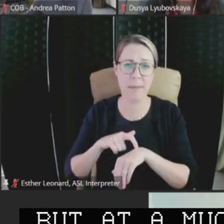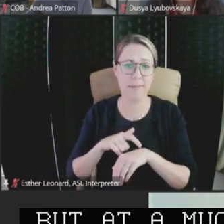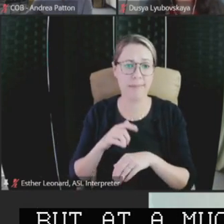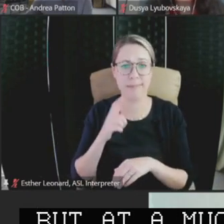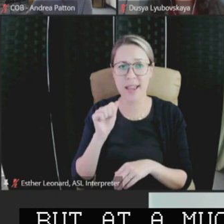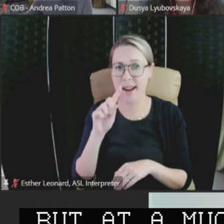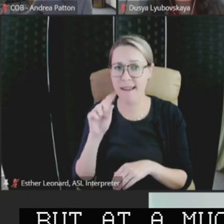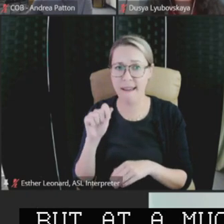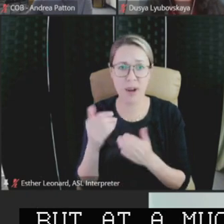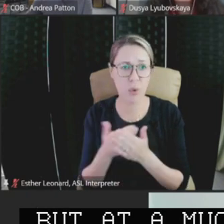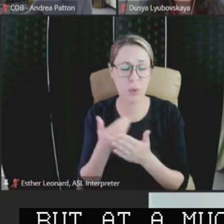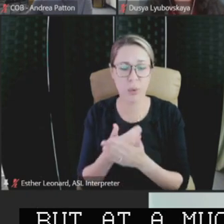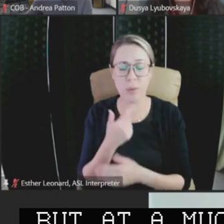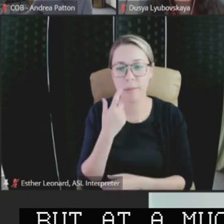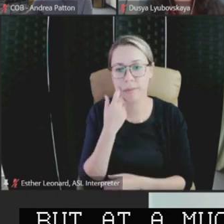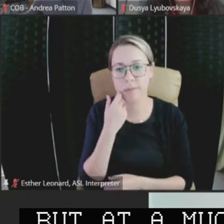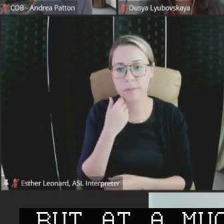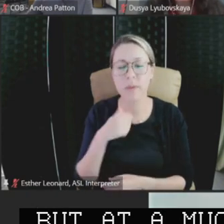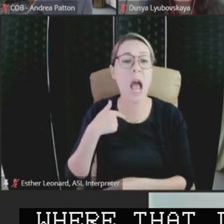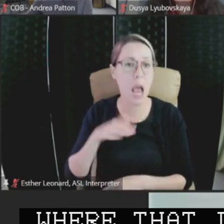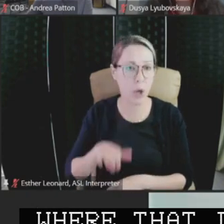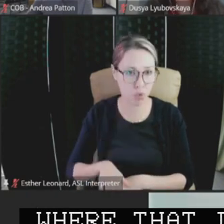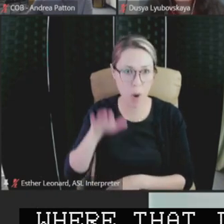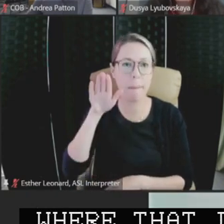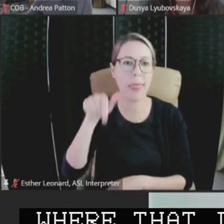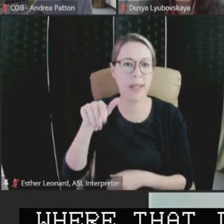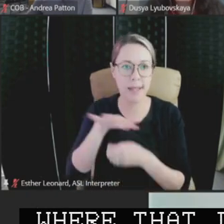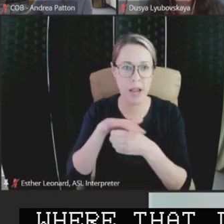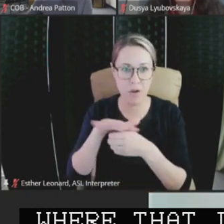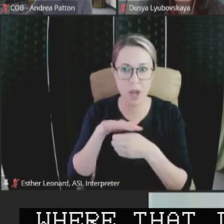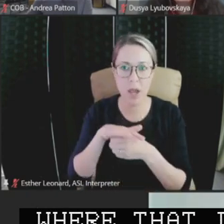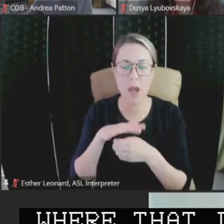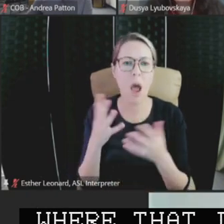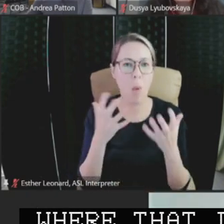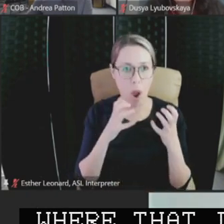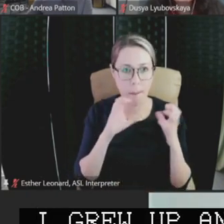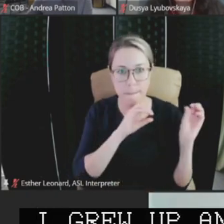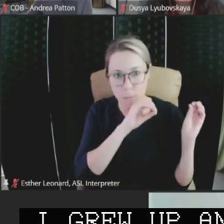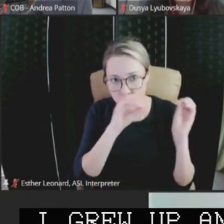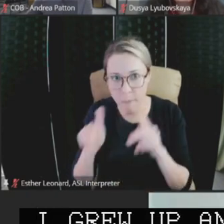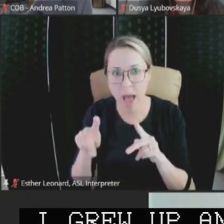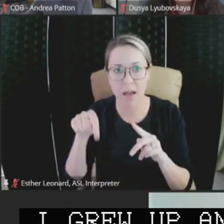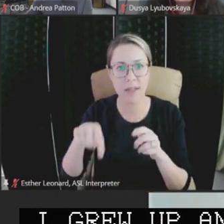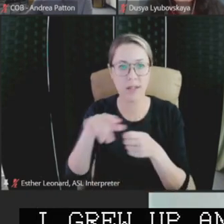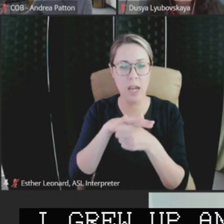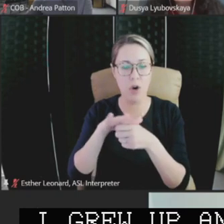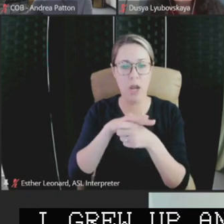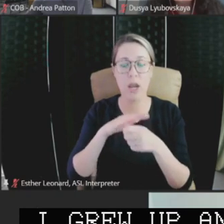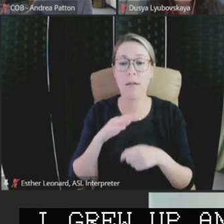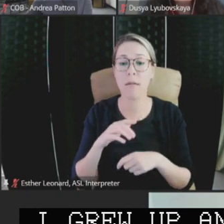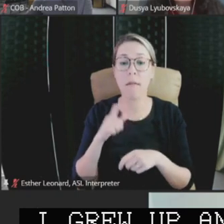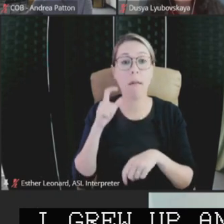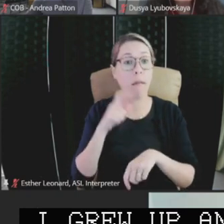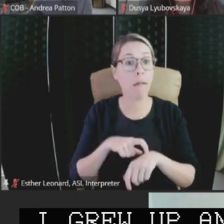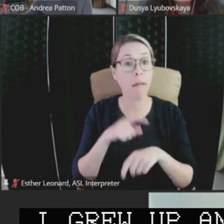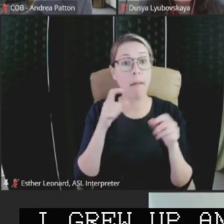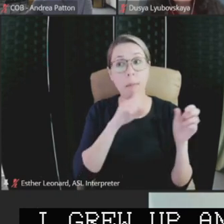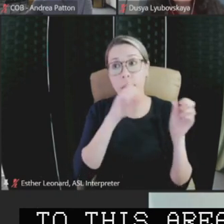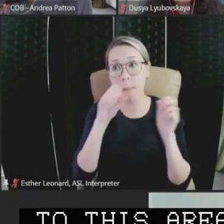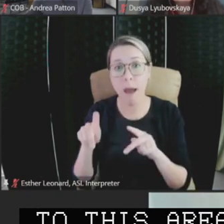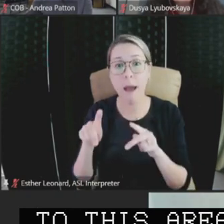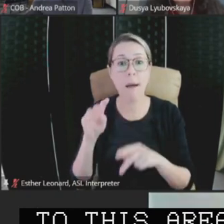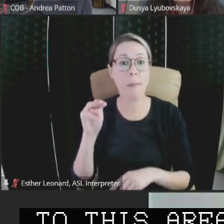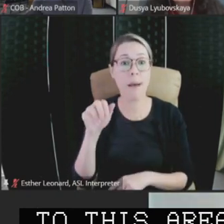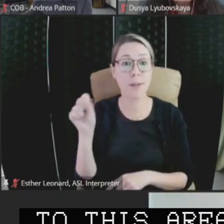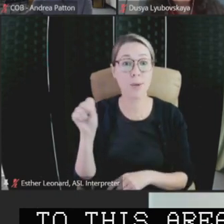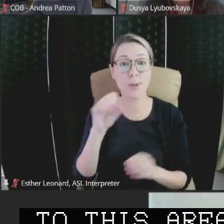grew up in this area, wanted to return to this area. And so when I moved back to Massachusetts, I was